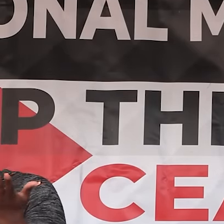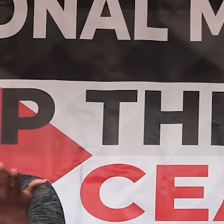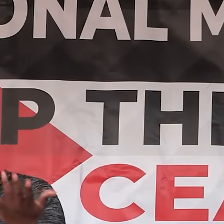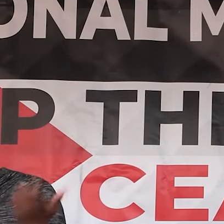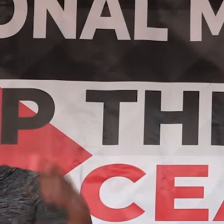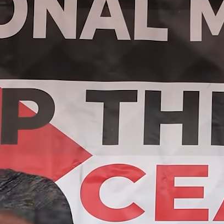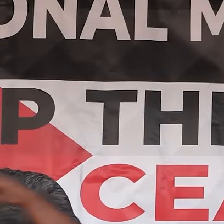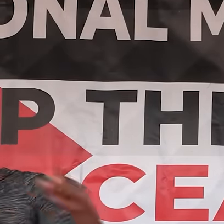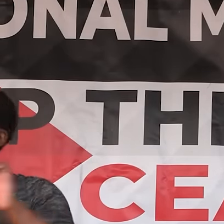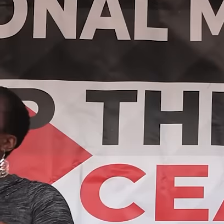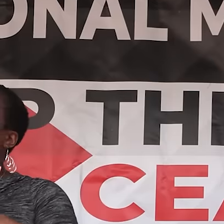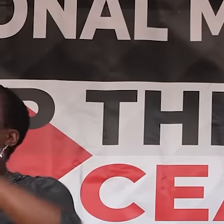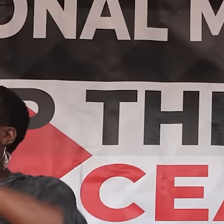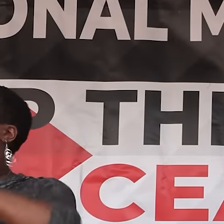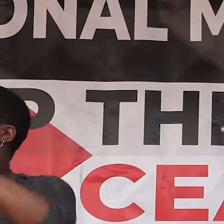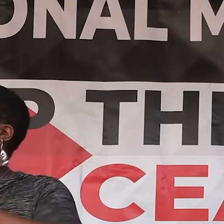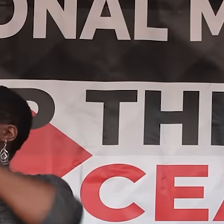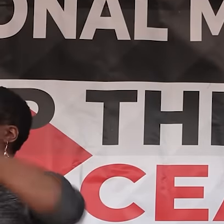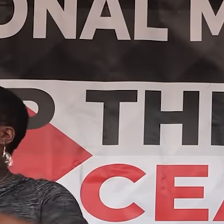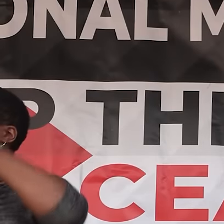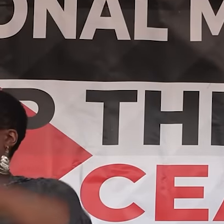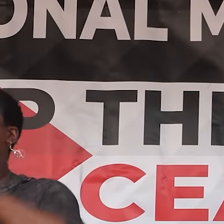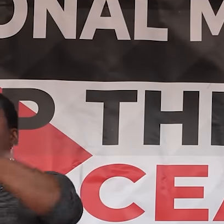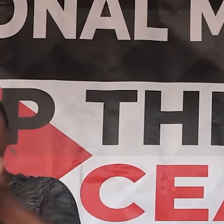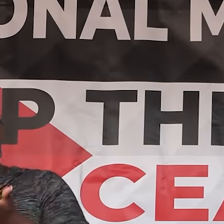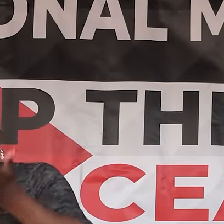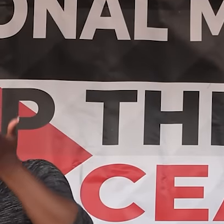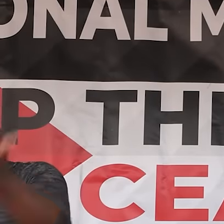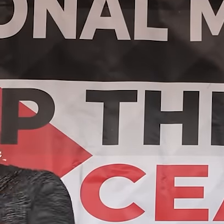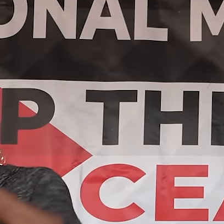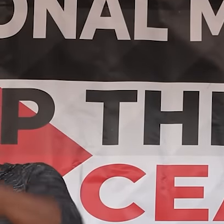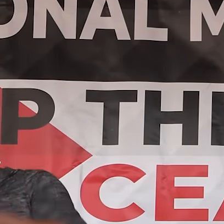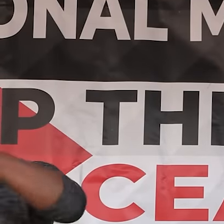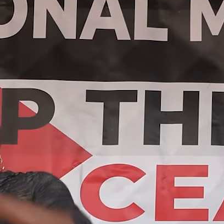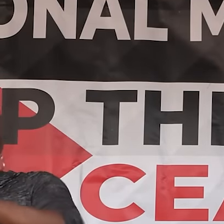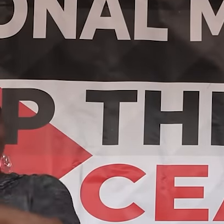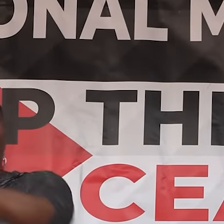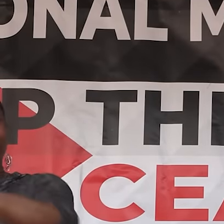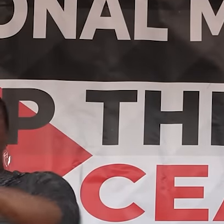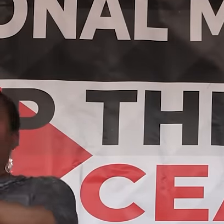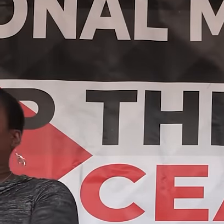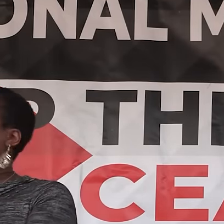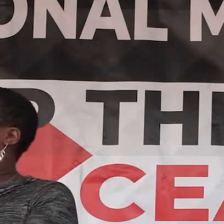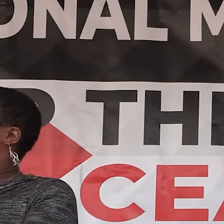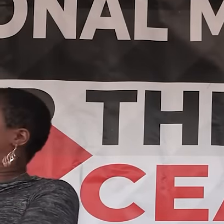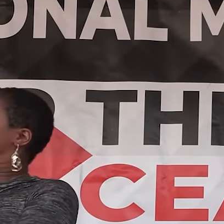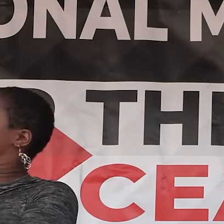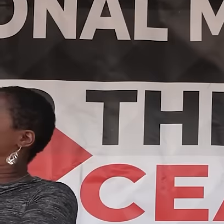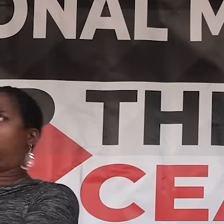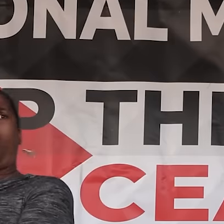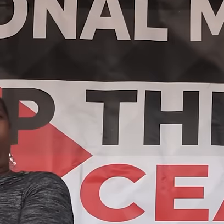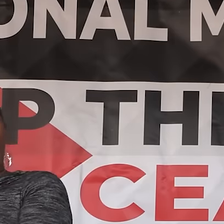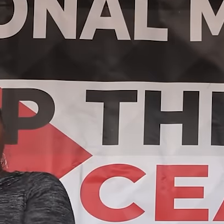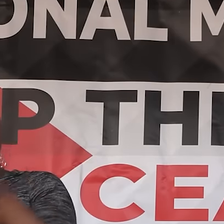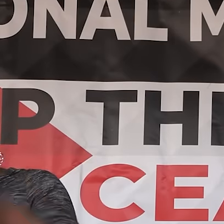go out there, demonstrate in your millions. Continue to lobby your politicians. Continue to learn more about the